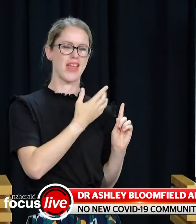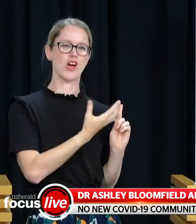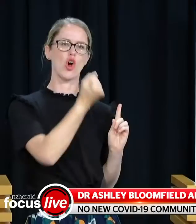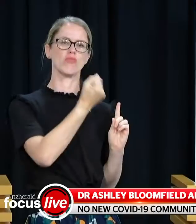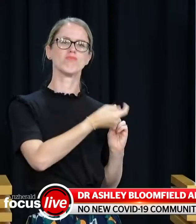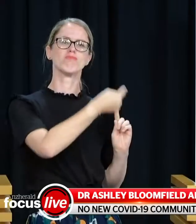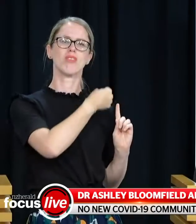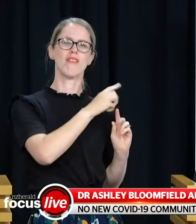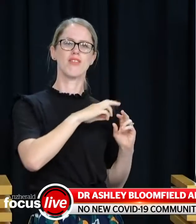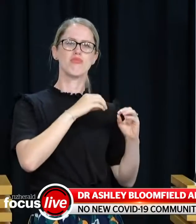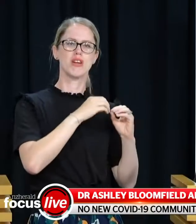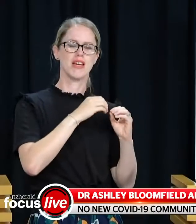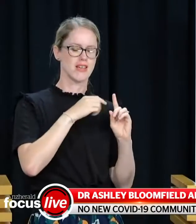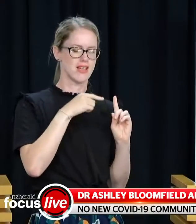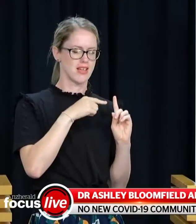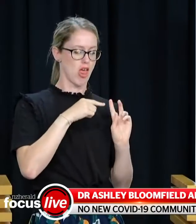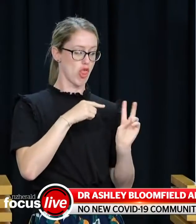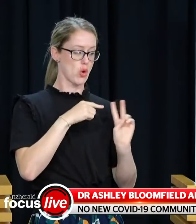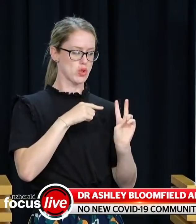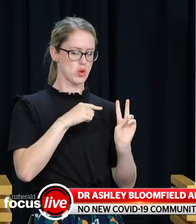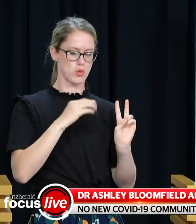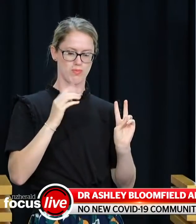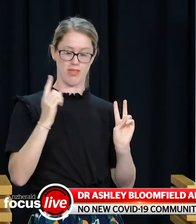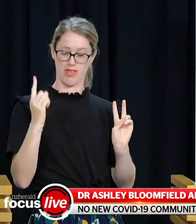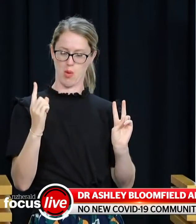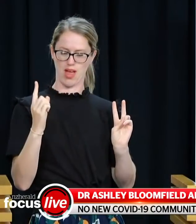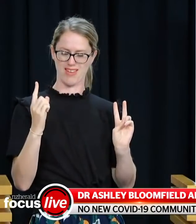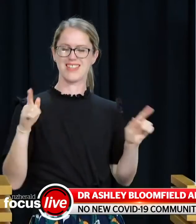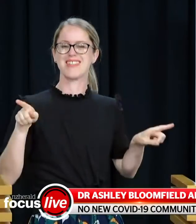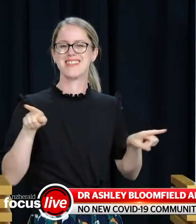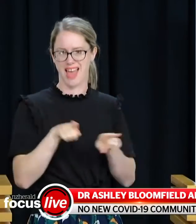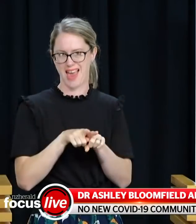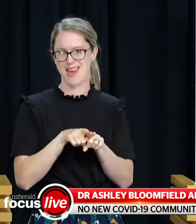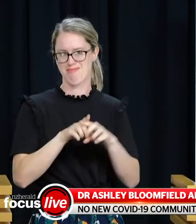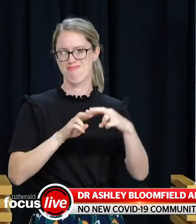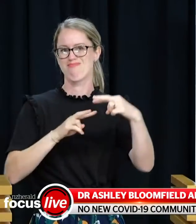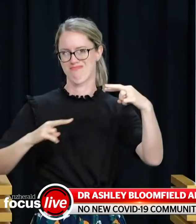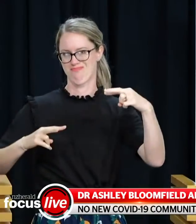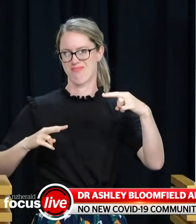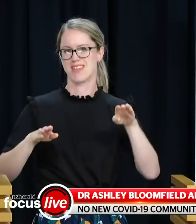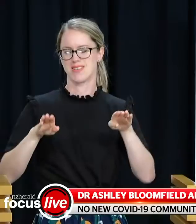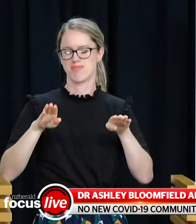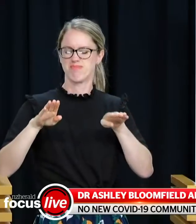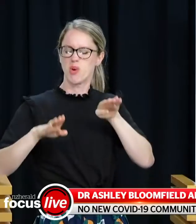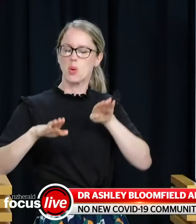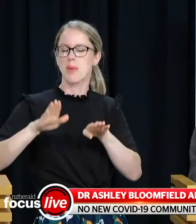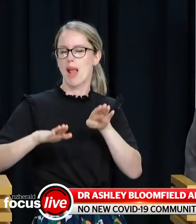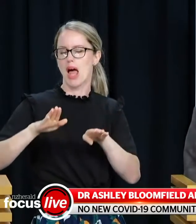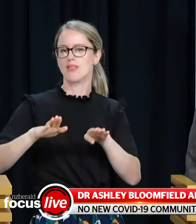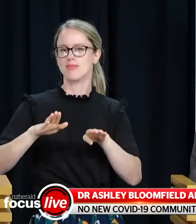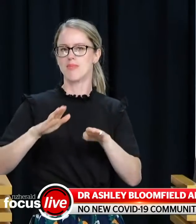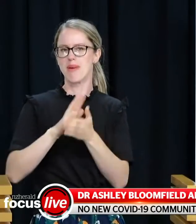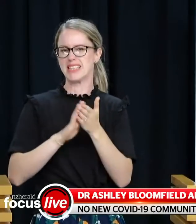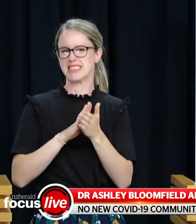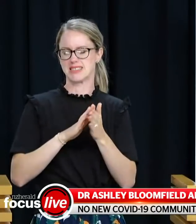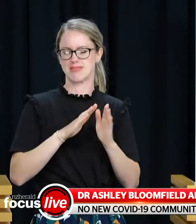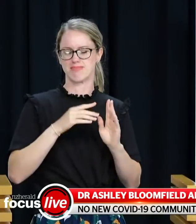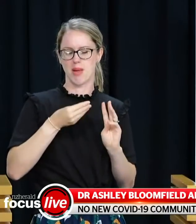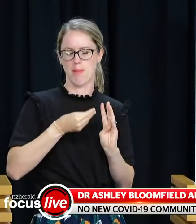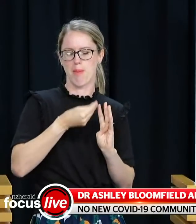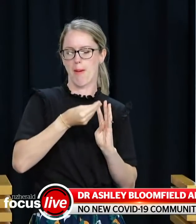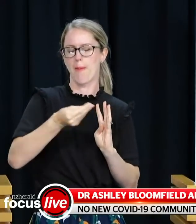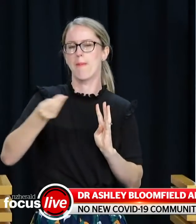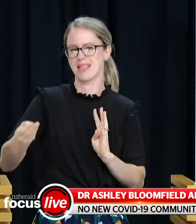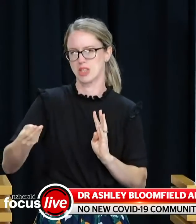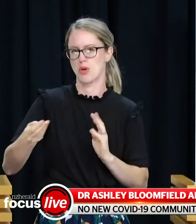that had those 2 cases had identical sequences, and this one is very closely related. This is what we